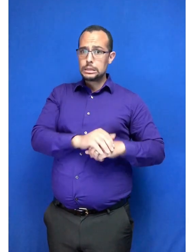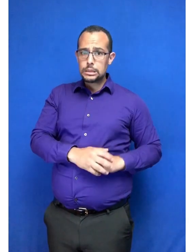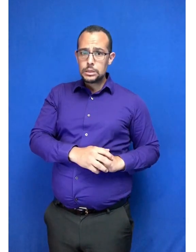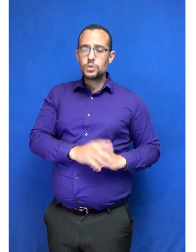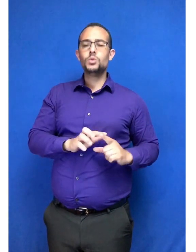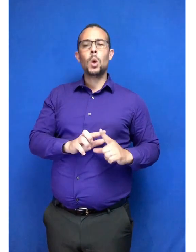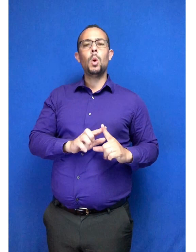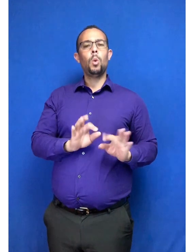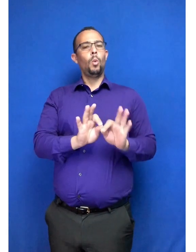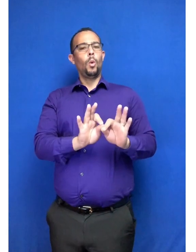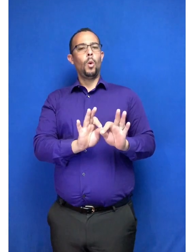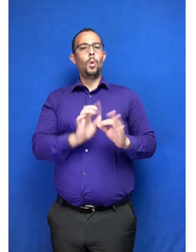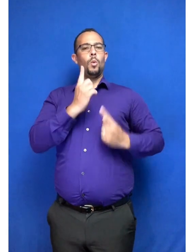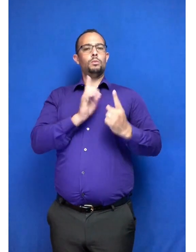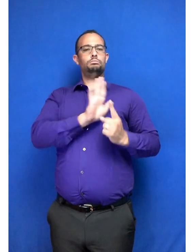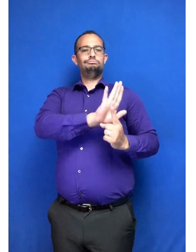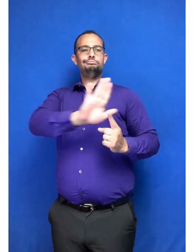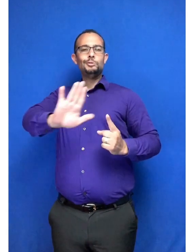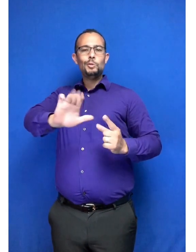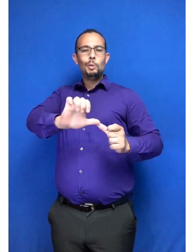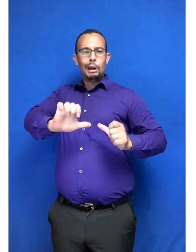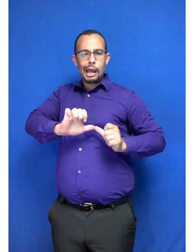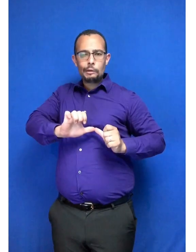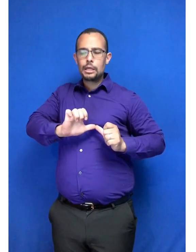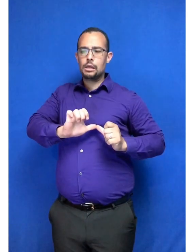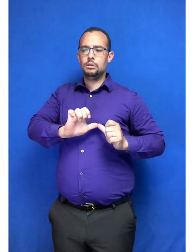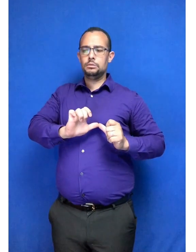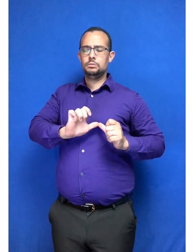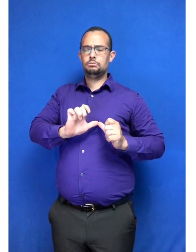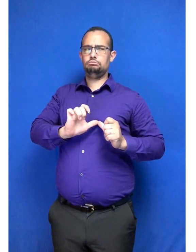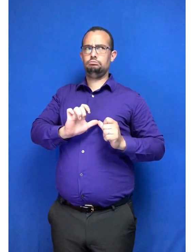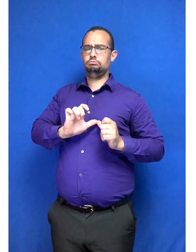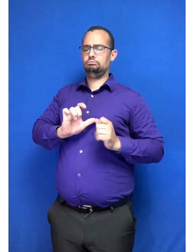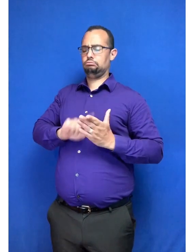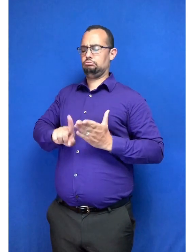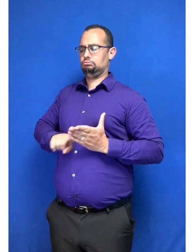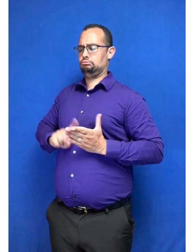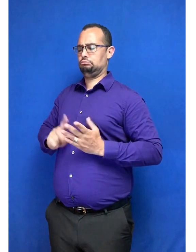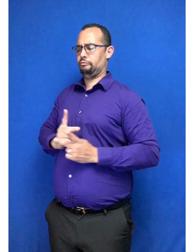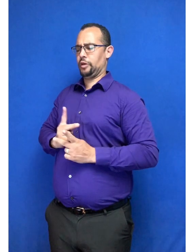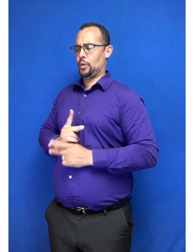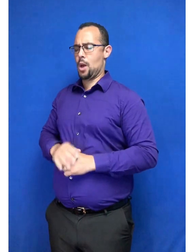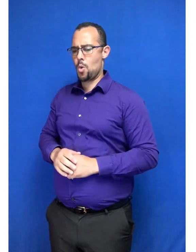risk, your concerns, and look into your policy. Know what is covered and what's not.